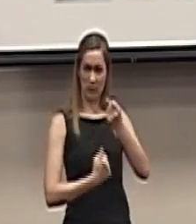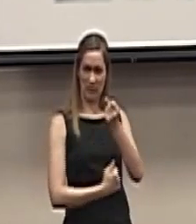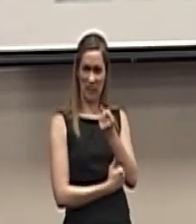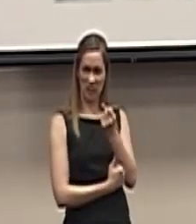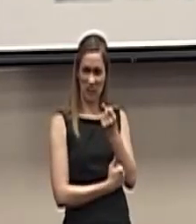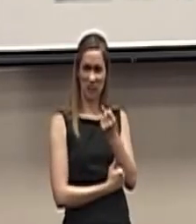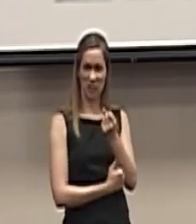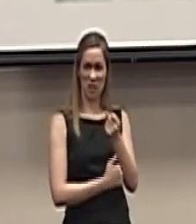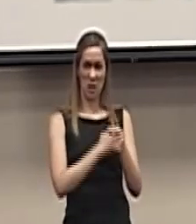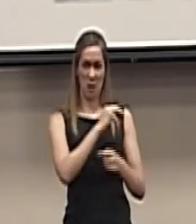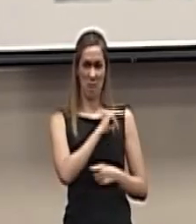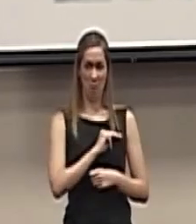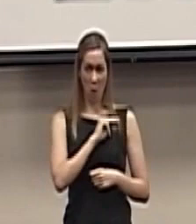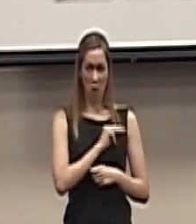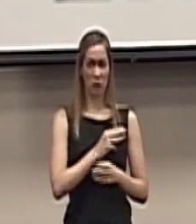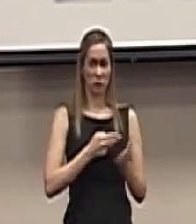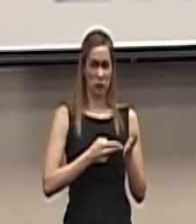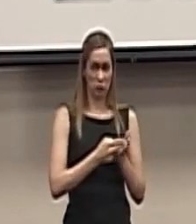to.